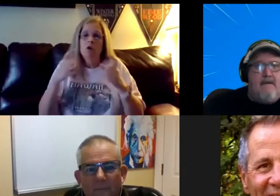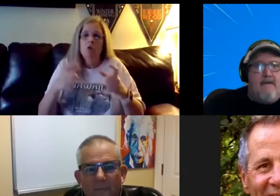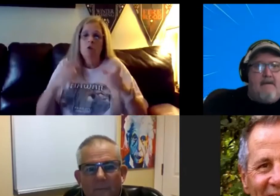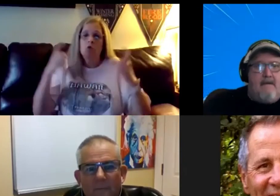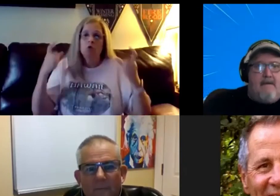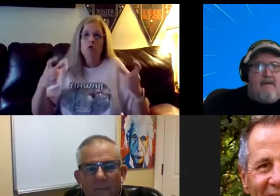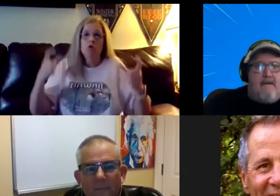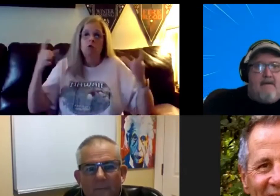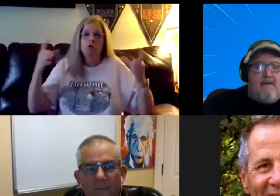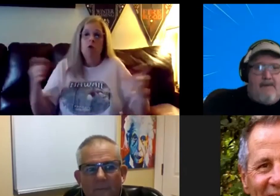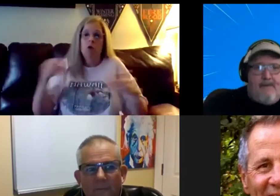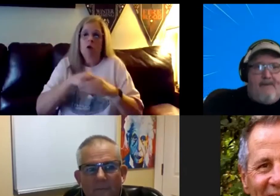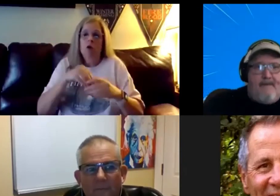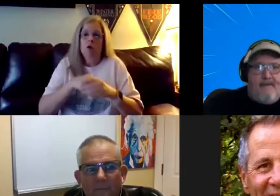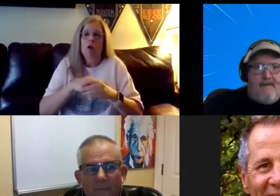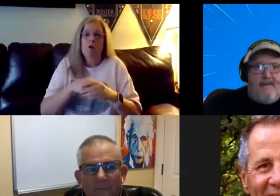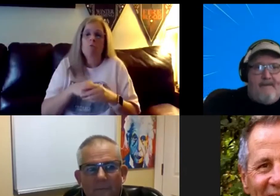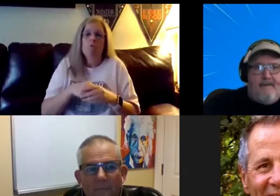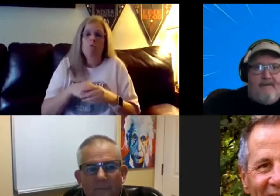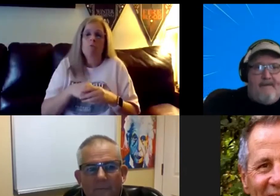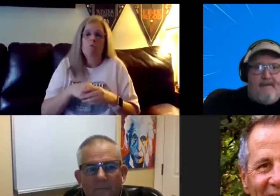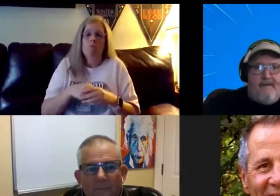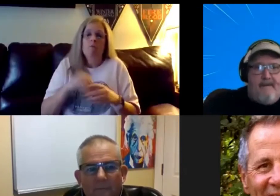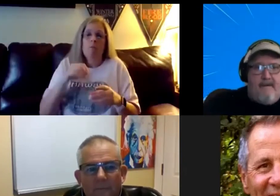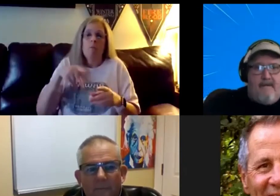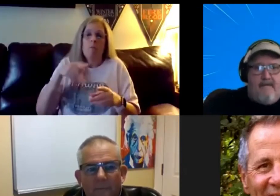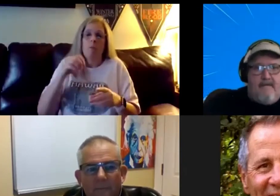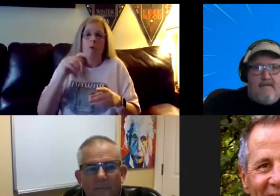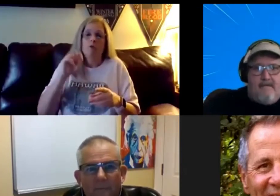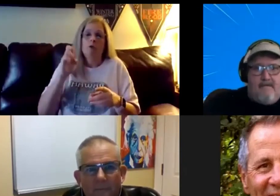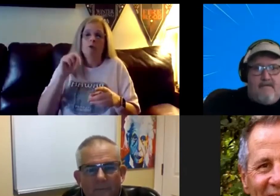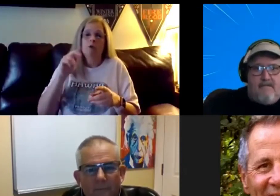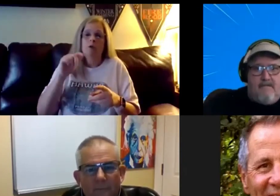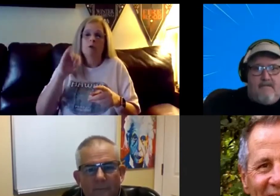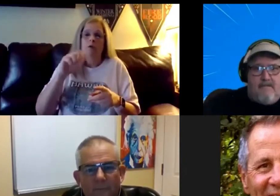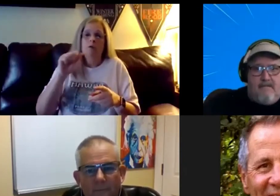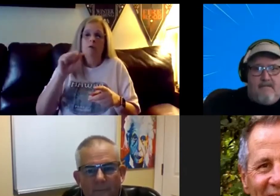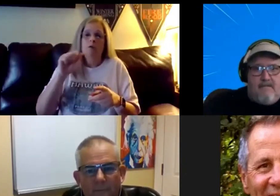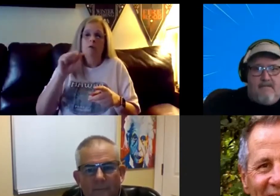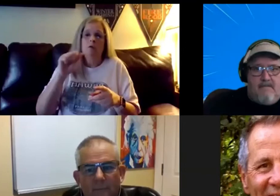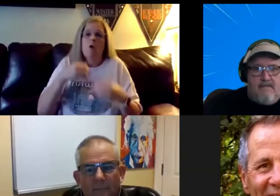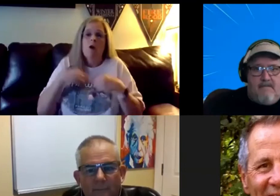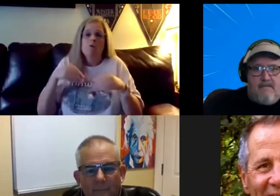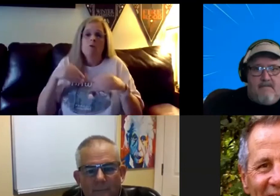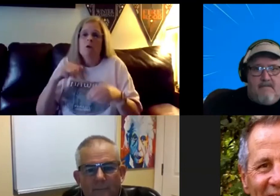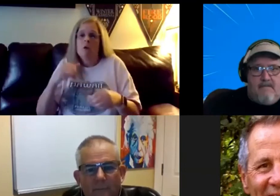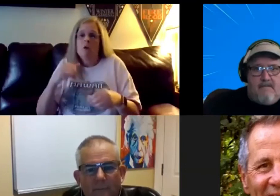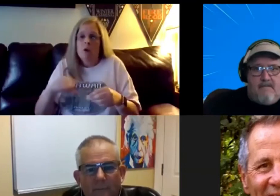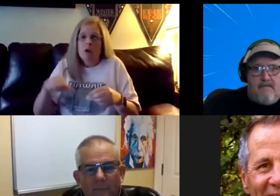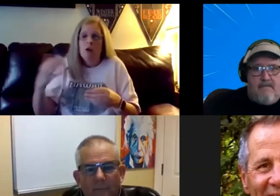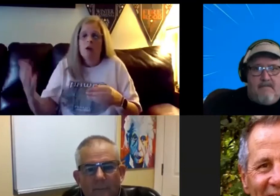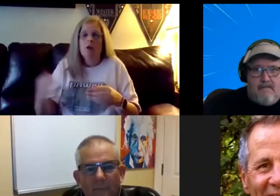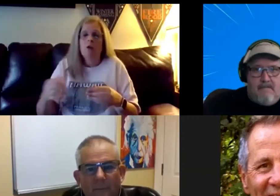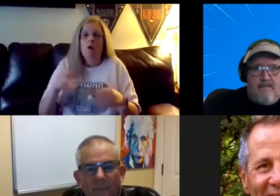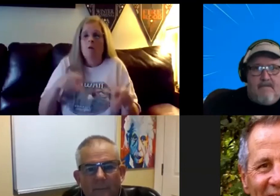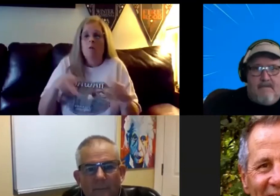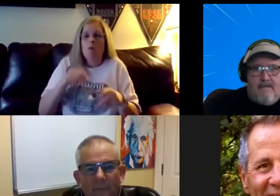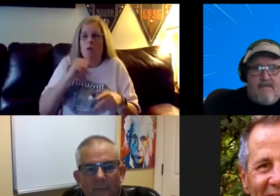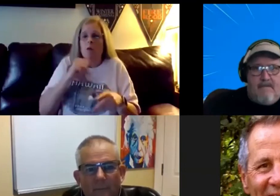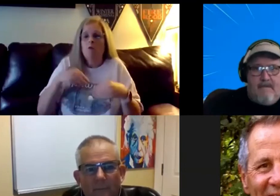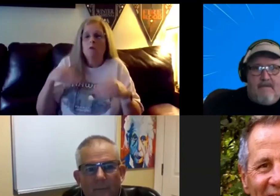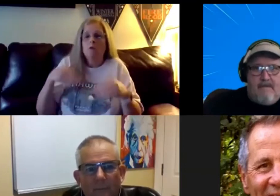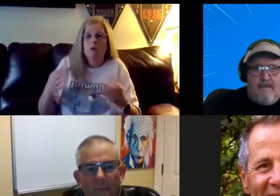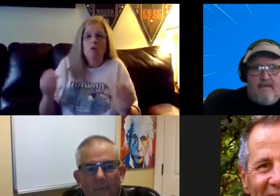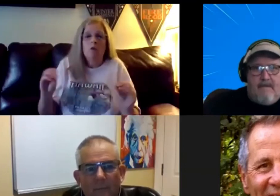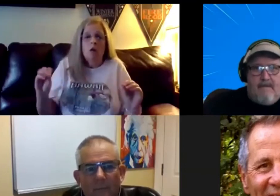huge income potential here. And the fact that we don't have to sell anything, our people don't have to sell anything, they don't have to